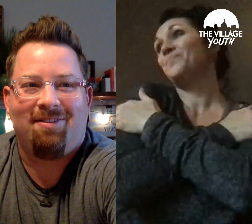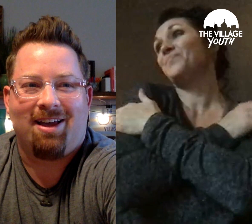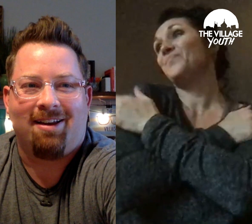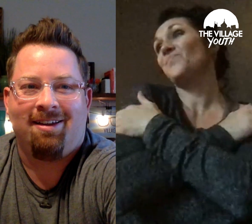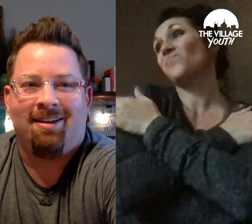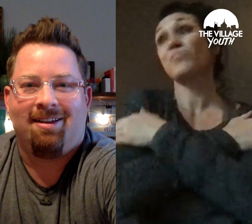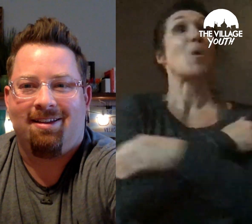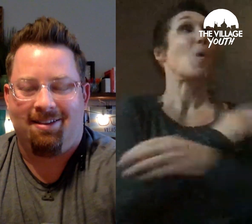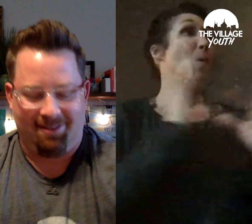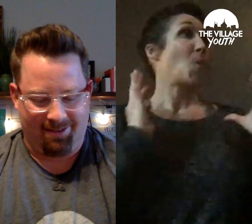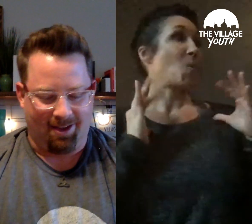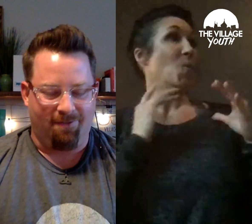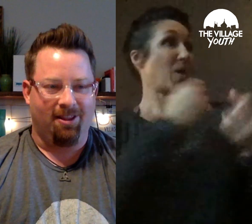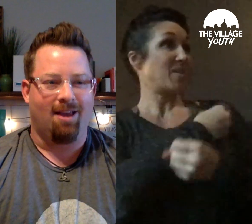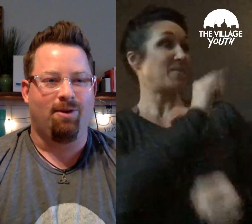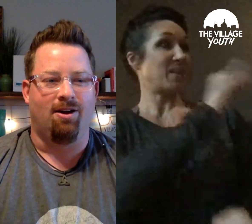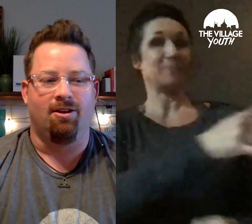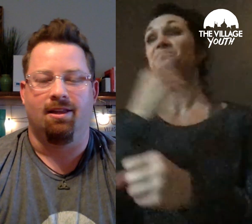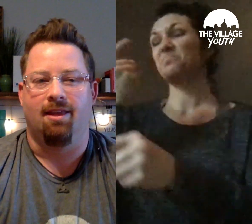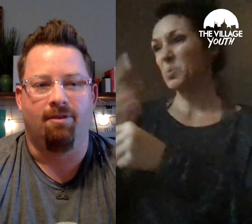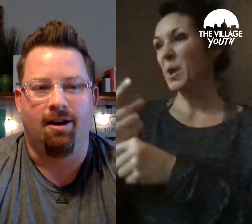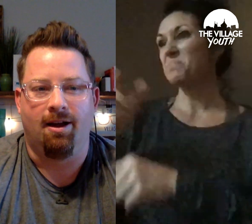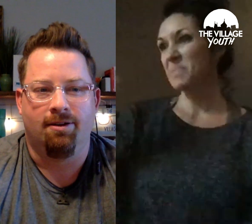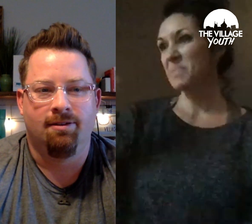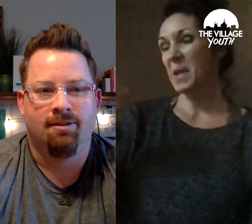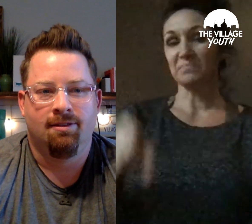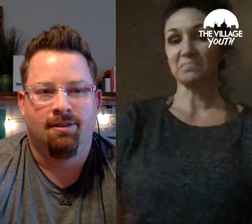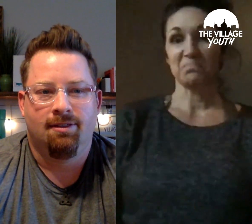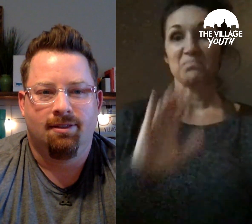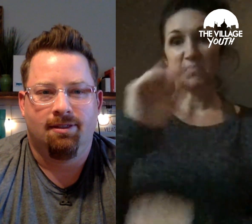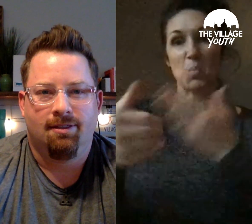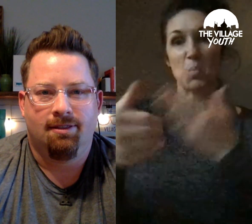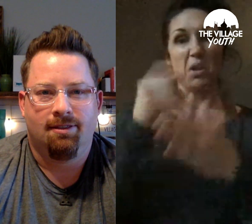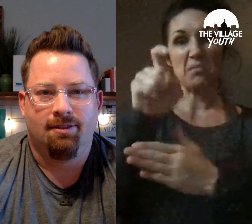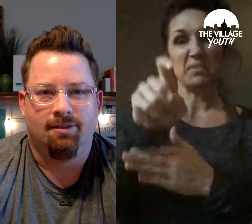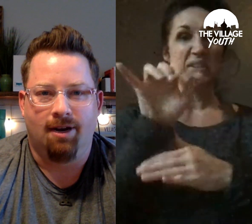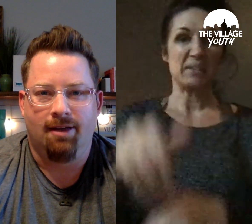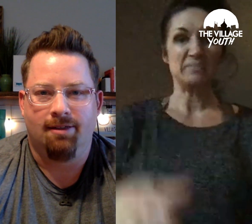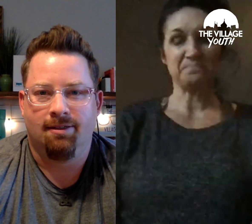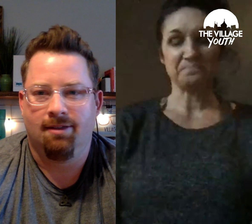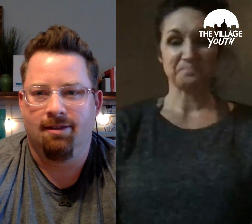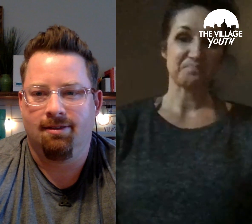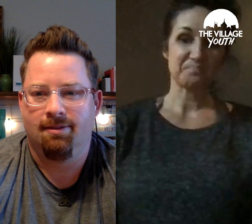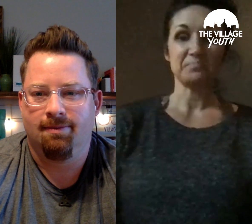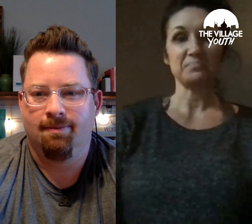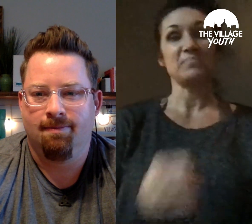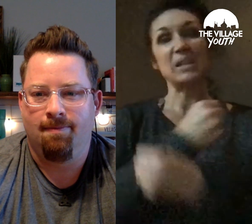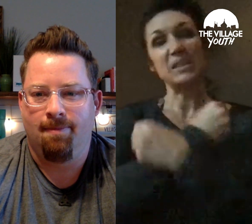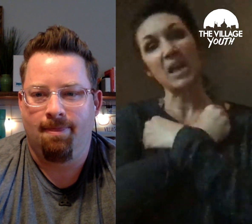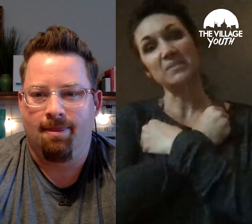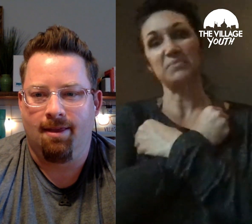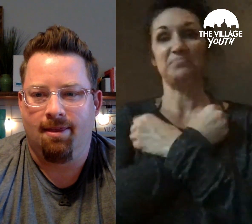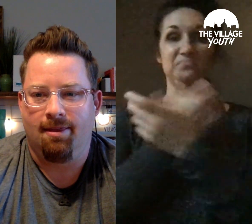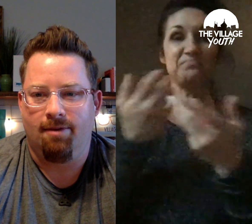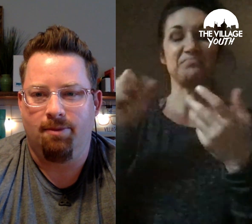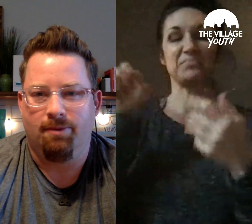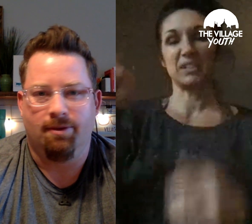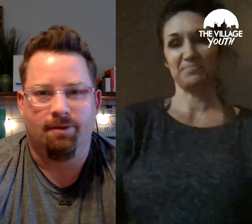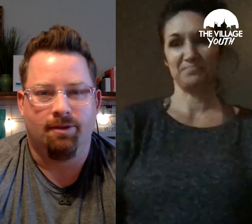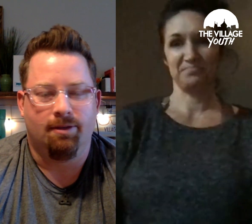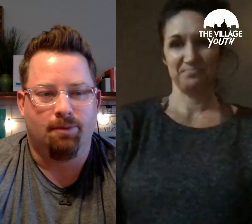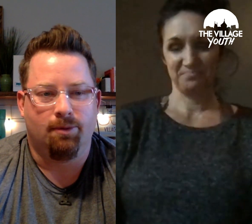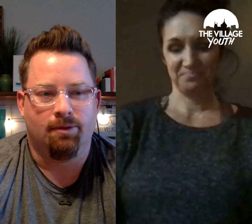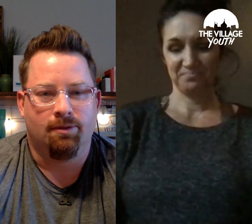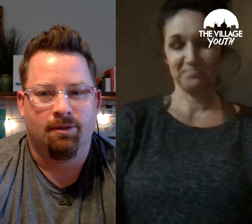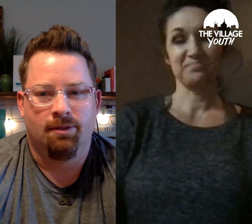Oh, I love that. Yeah. I feel like we all need that right now. Warm and fuzzy, right? Loved. Yeah. I think that would be